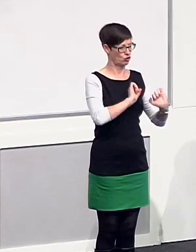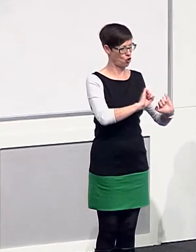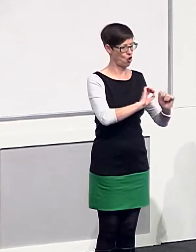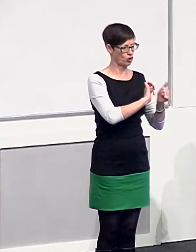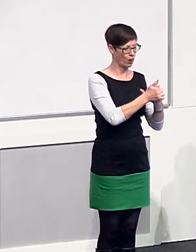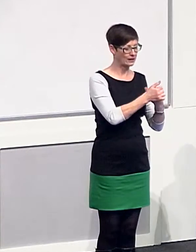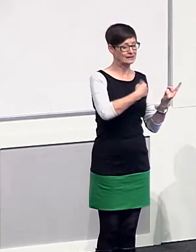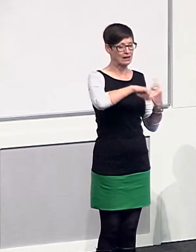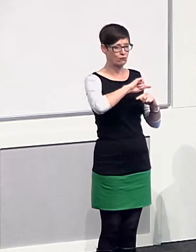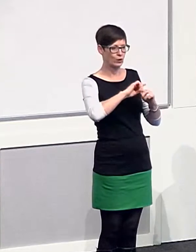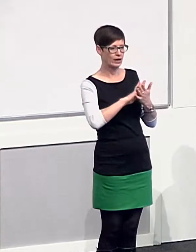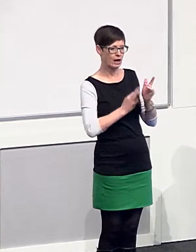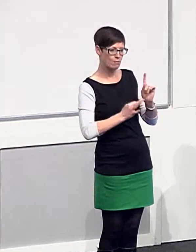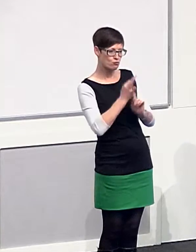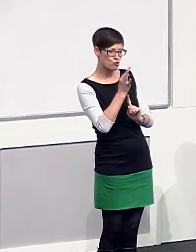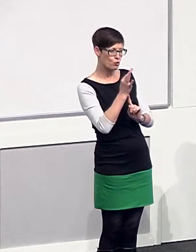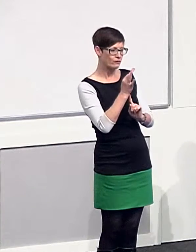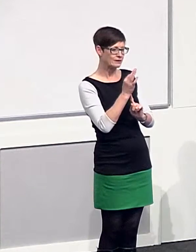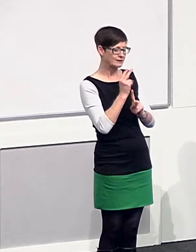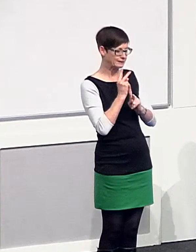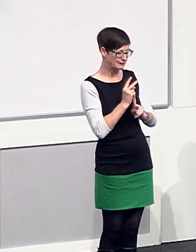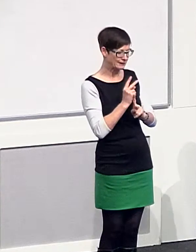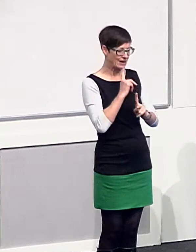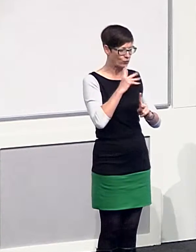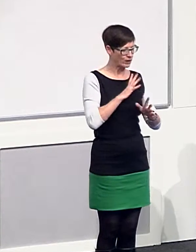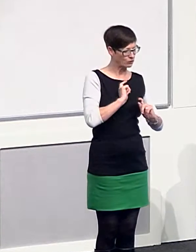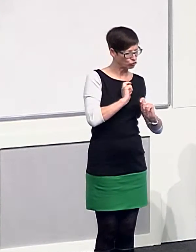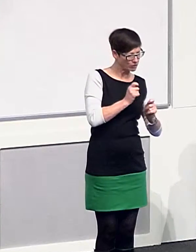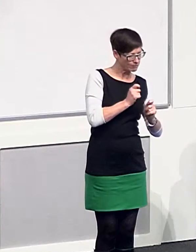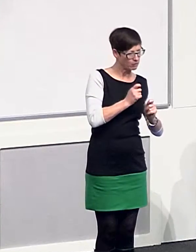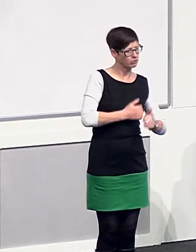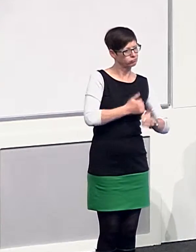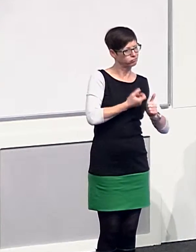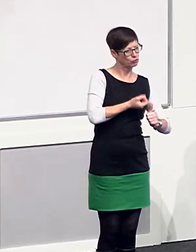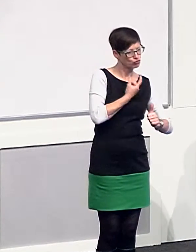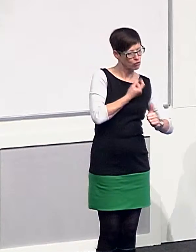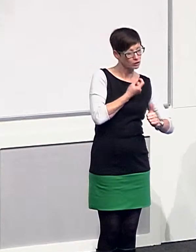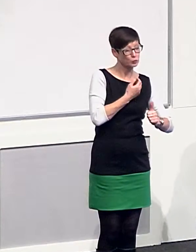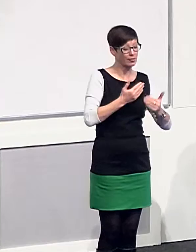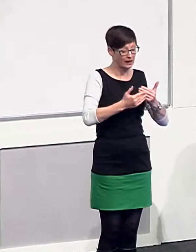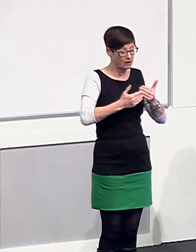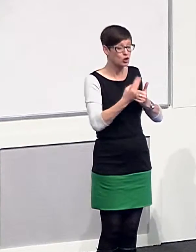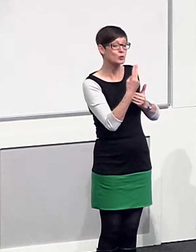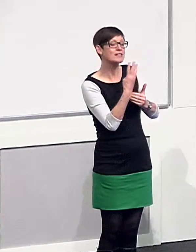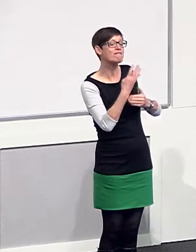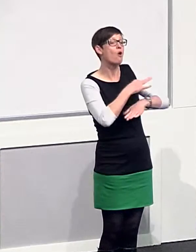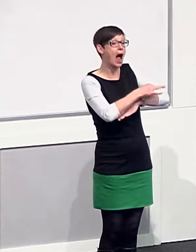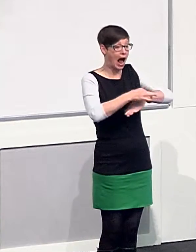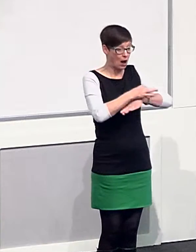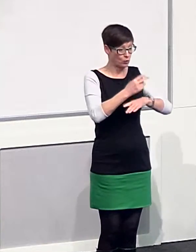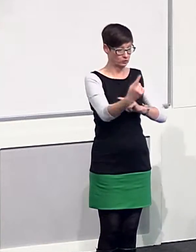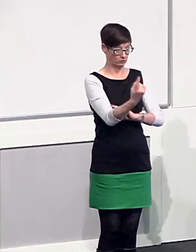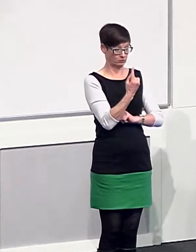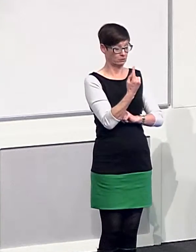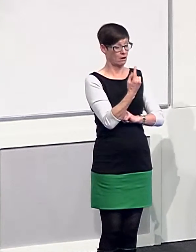that we could offer treatment with clot-busting drugs to appropriate patients within the first 24 hours of their presentation with a